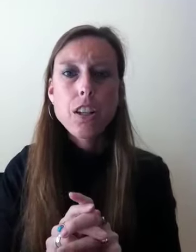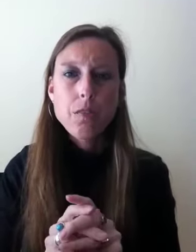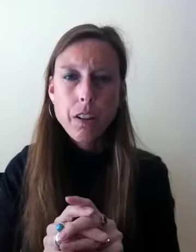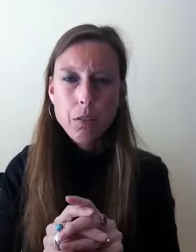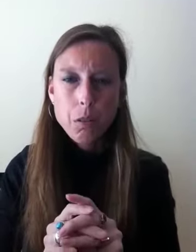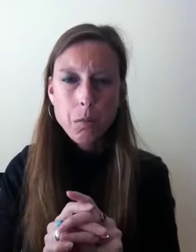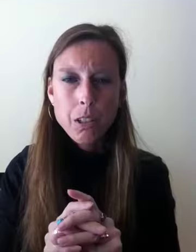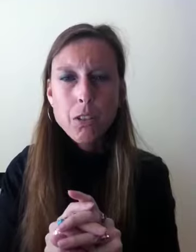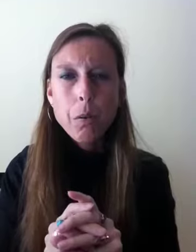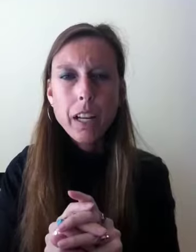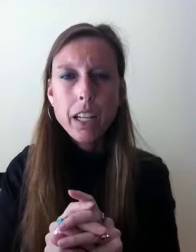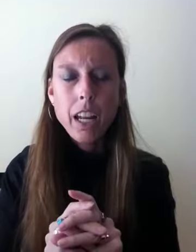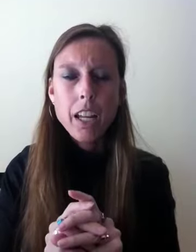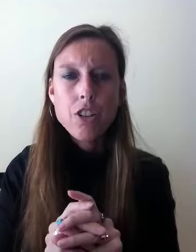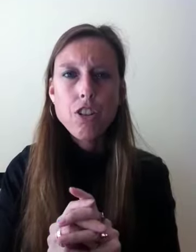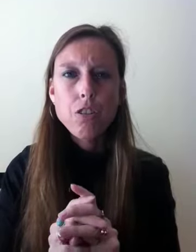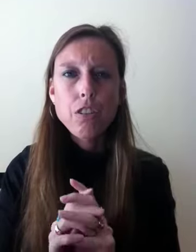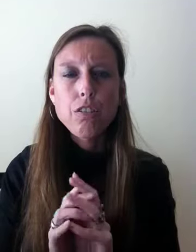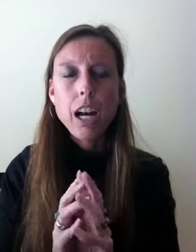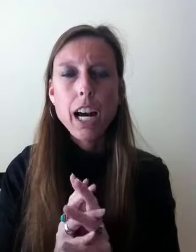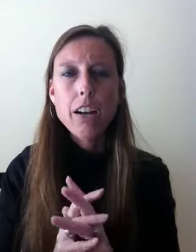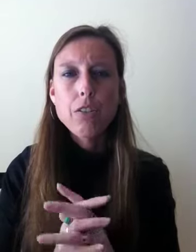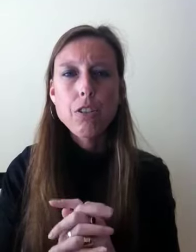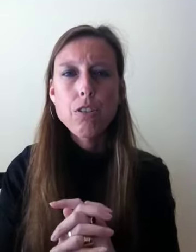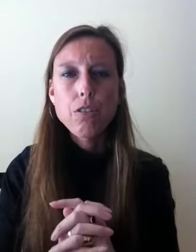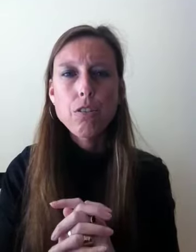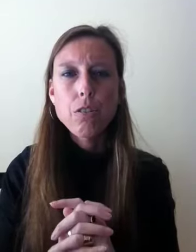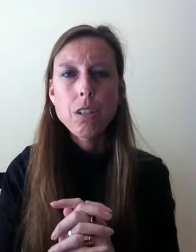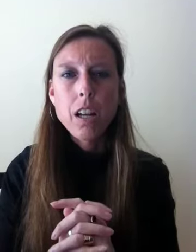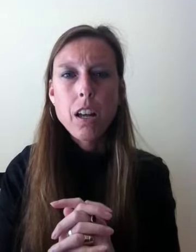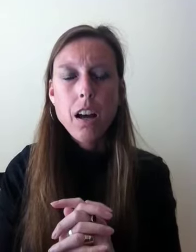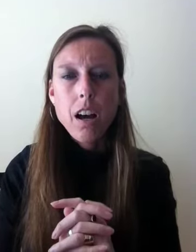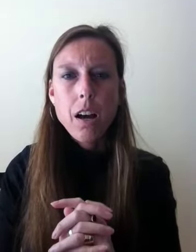going to run through them real quick and show you how to